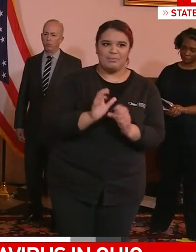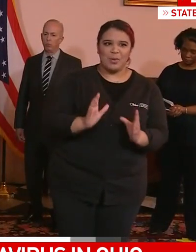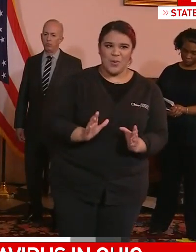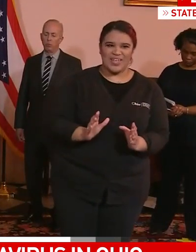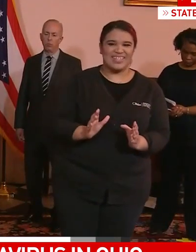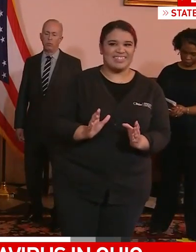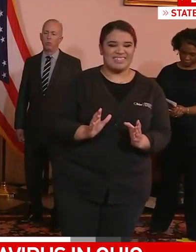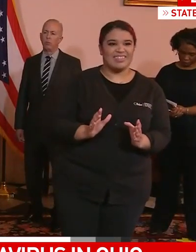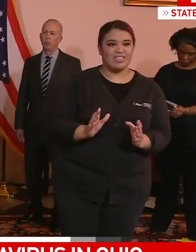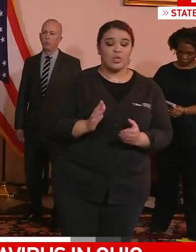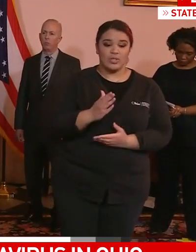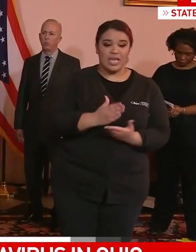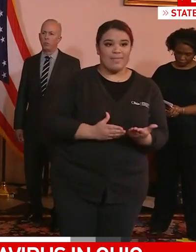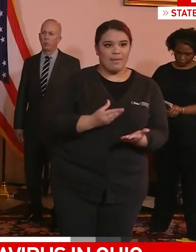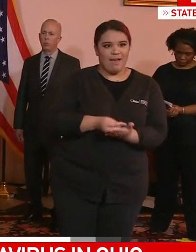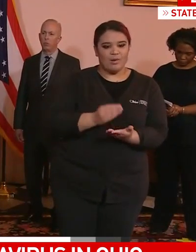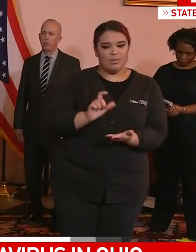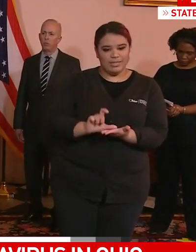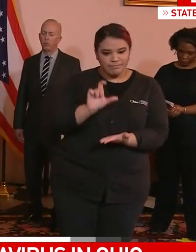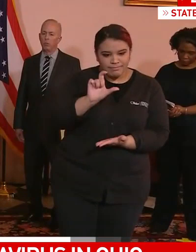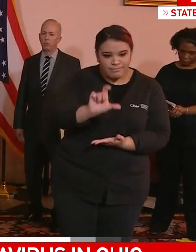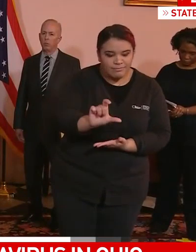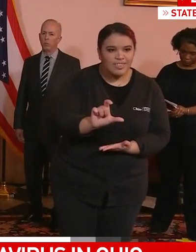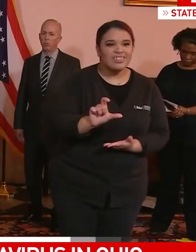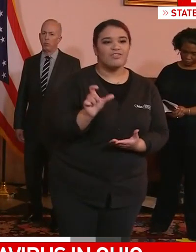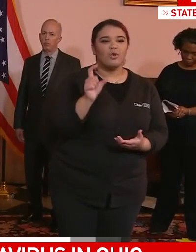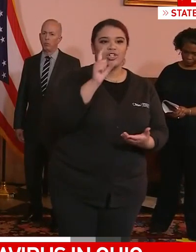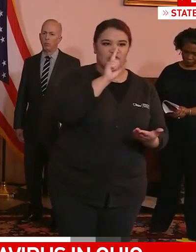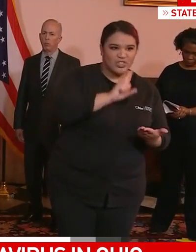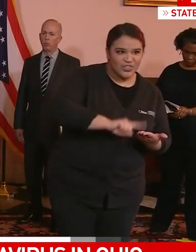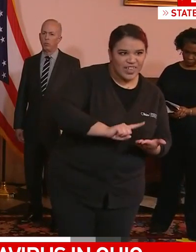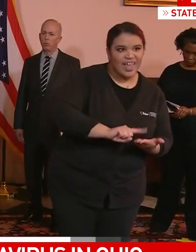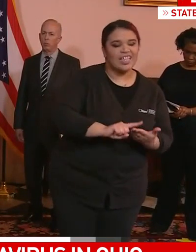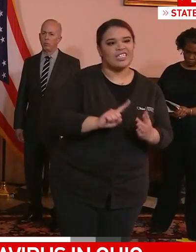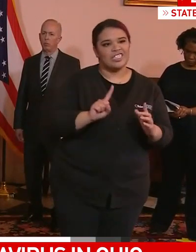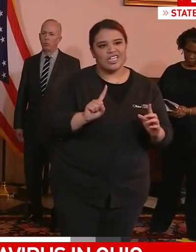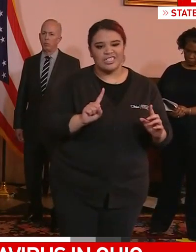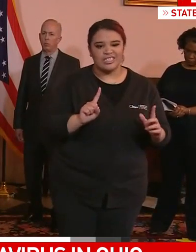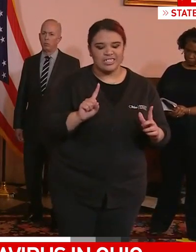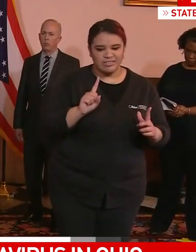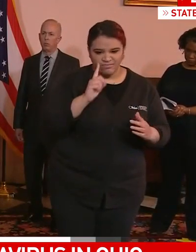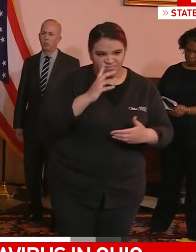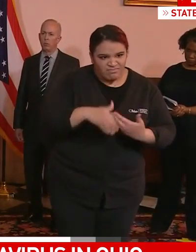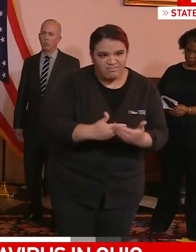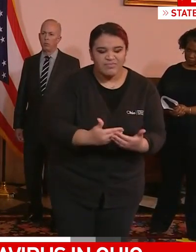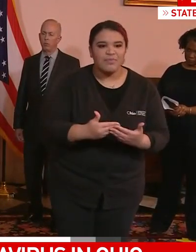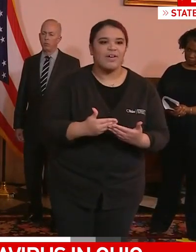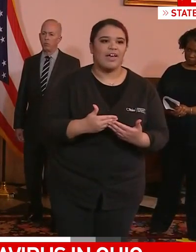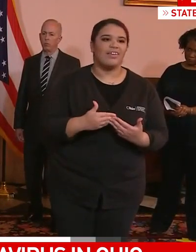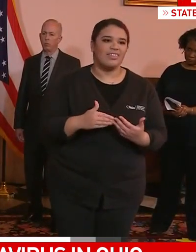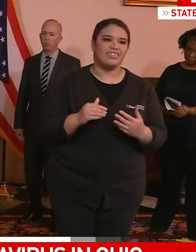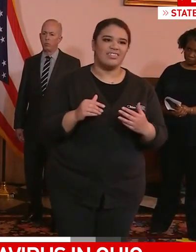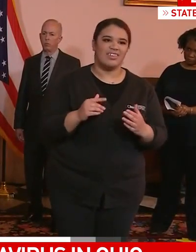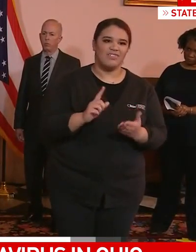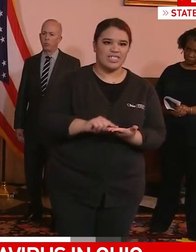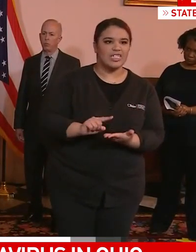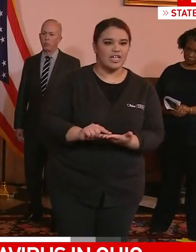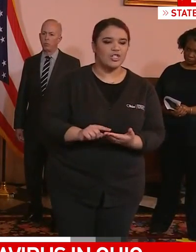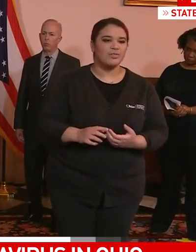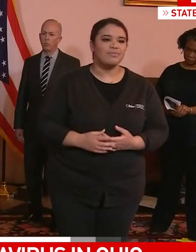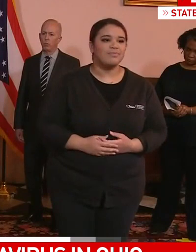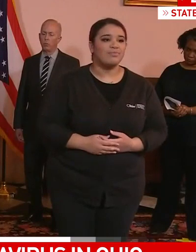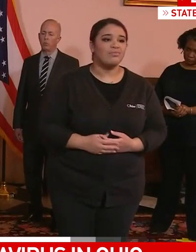the work we're doing in surveillance and monitoring and running this investigation. I want to do a special call out to our